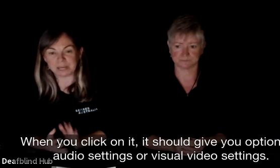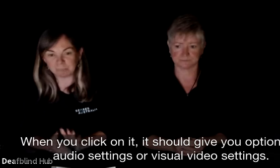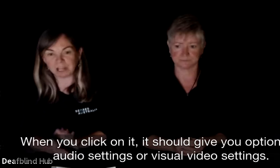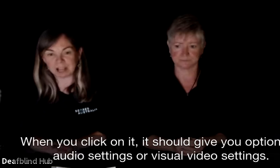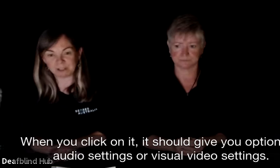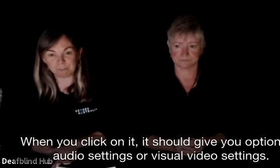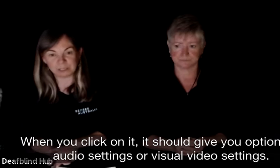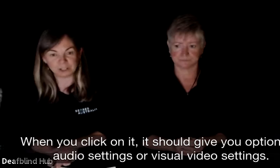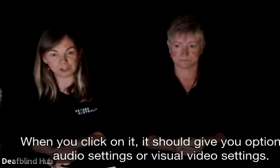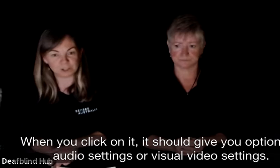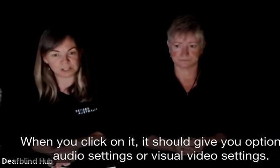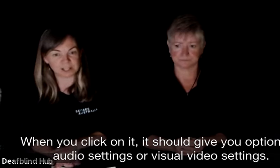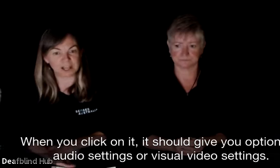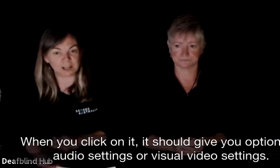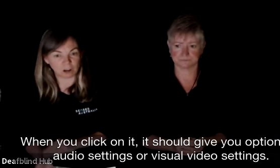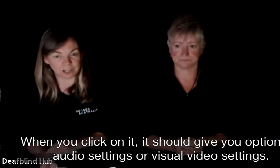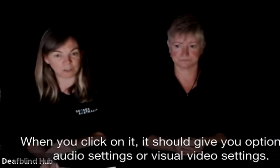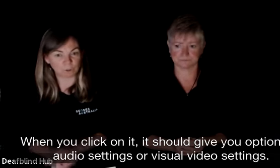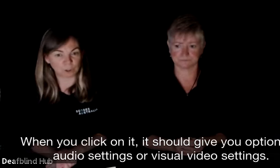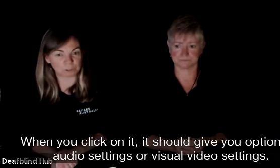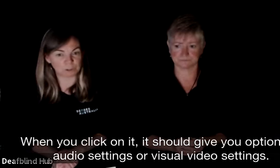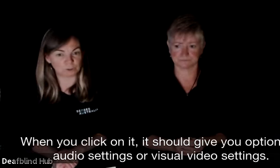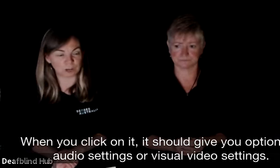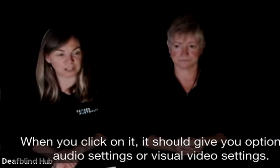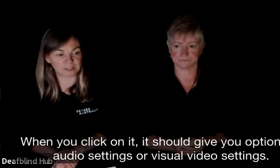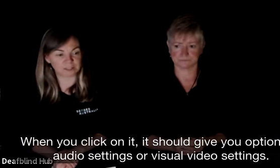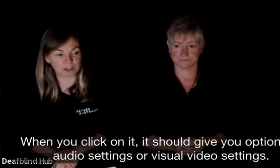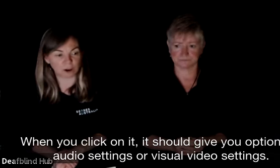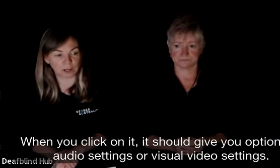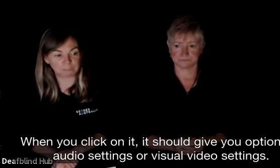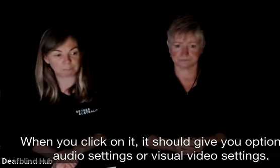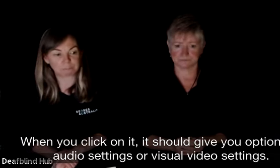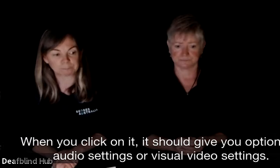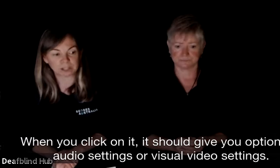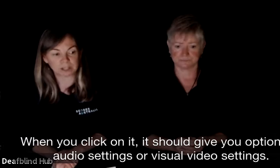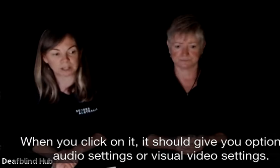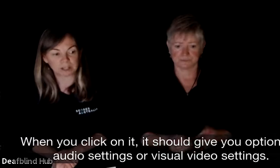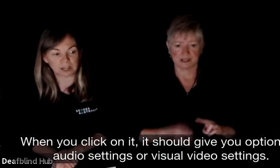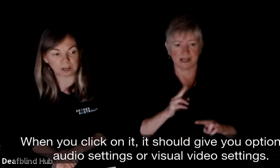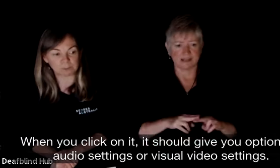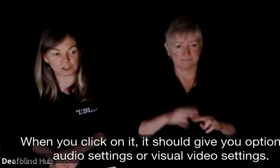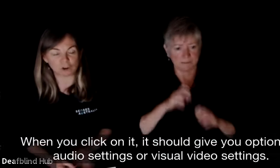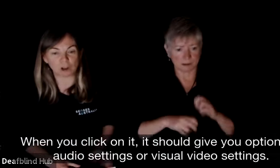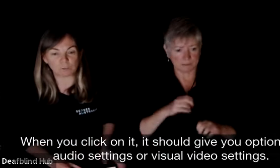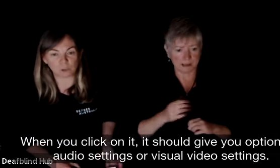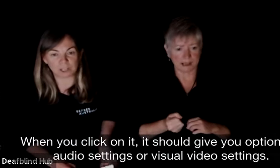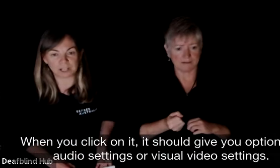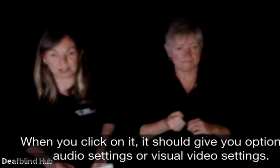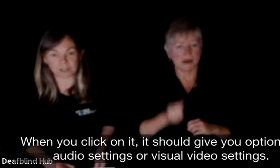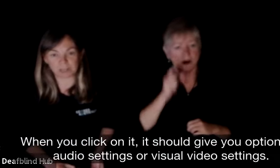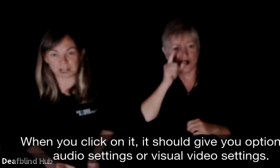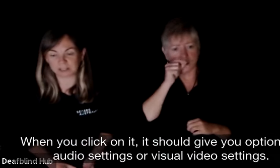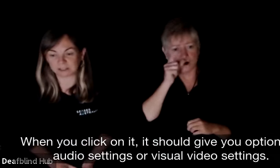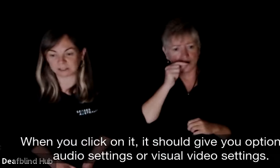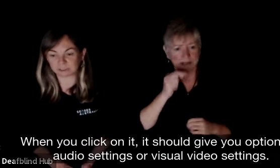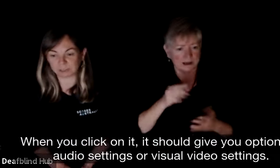if people are having big issues today, I can work with you another time to try to work it